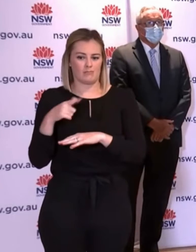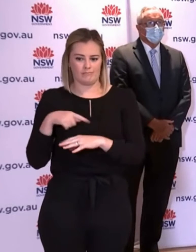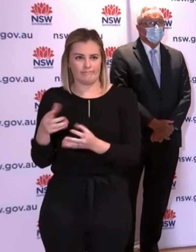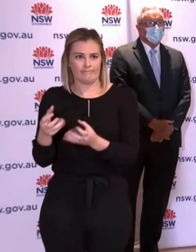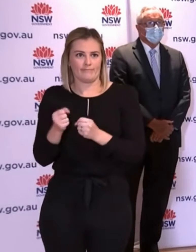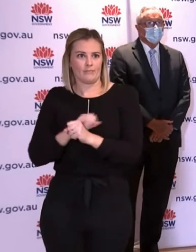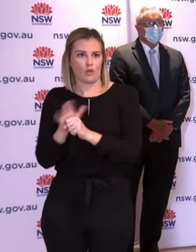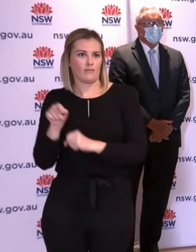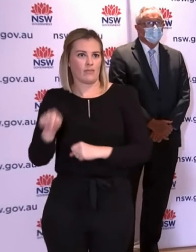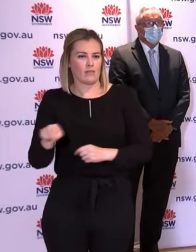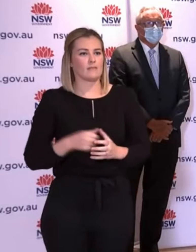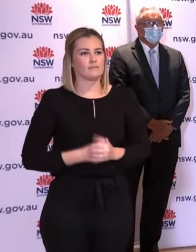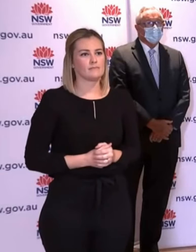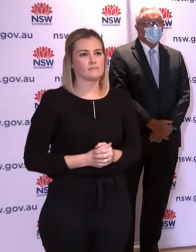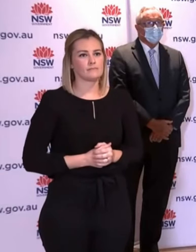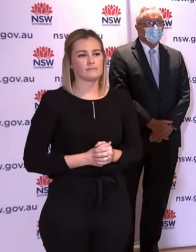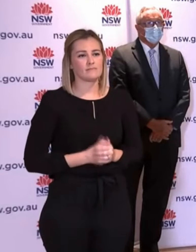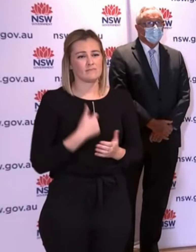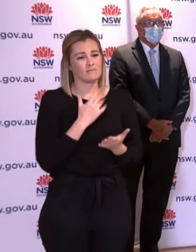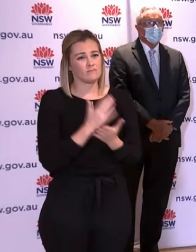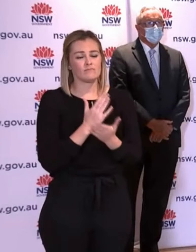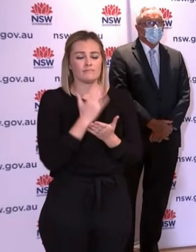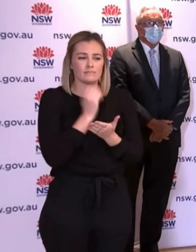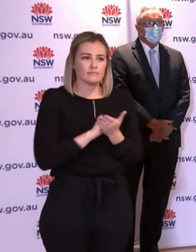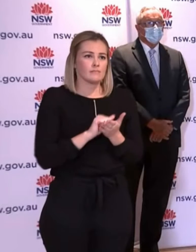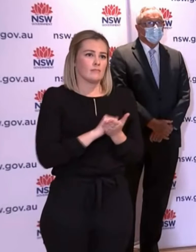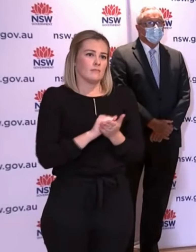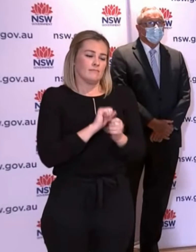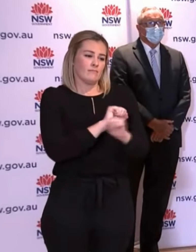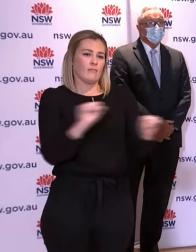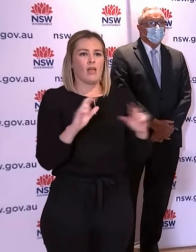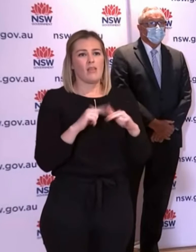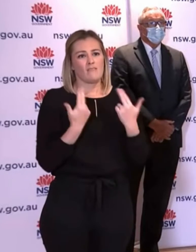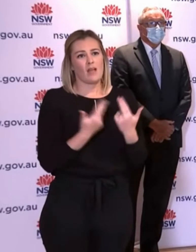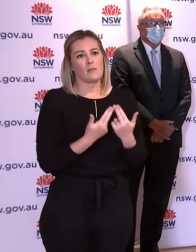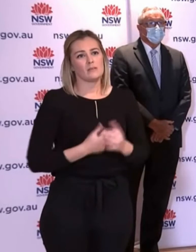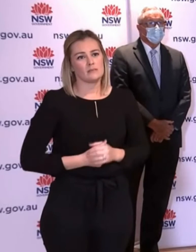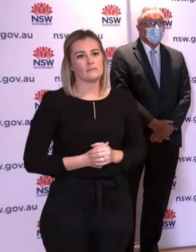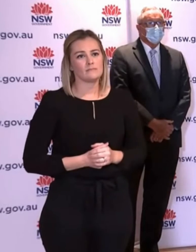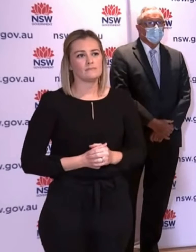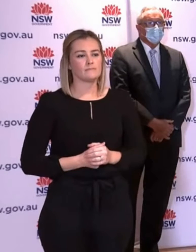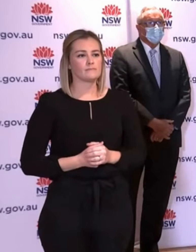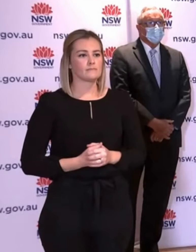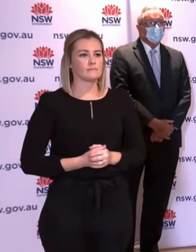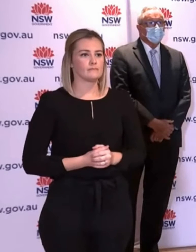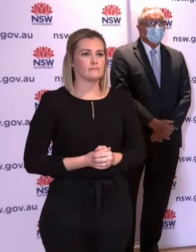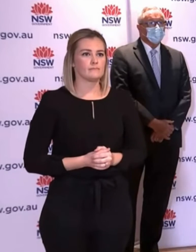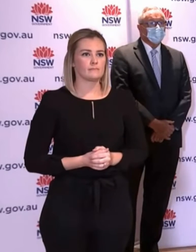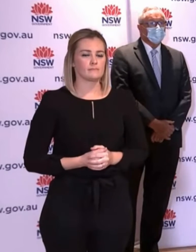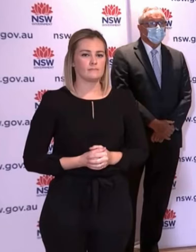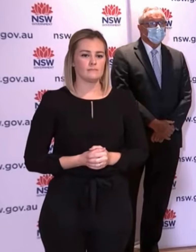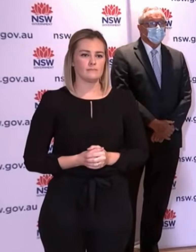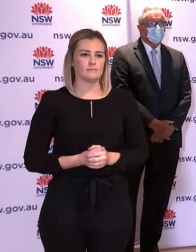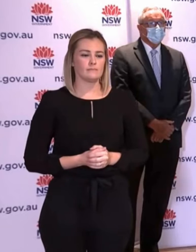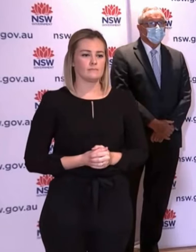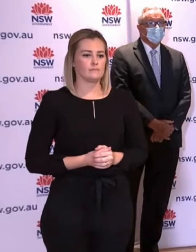and deepest sympathies to the families of those 3 people who have passed away. I'd like to